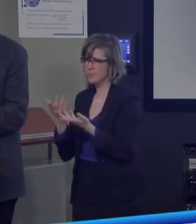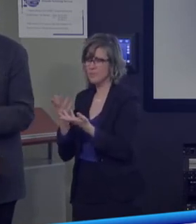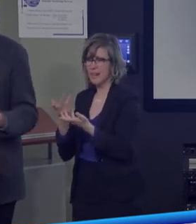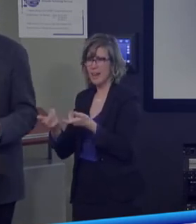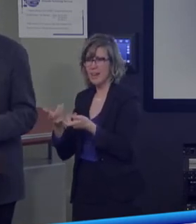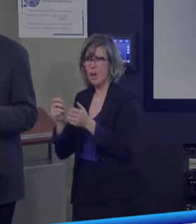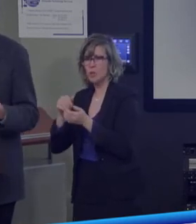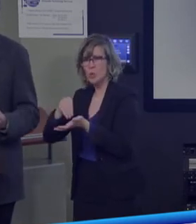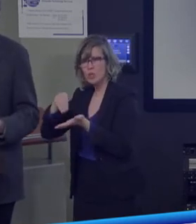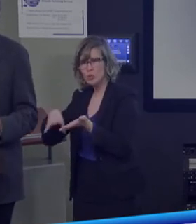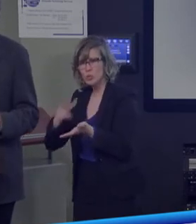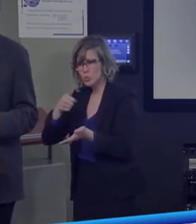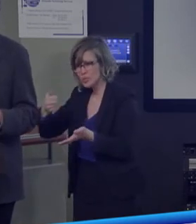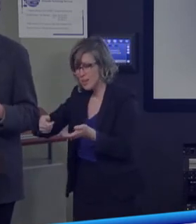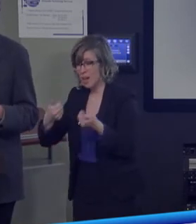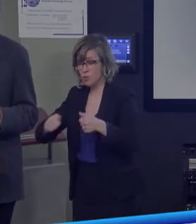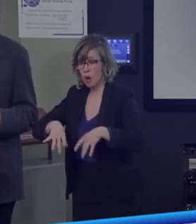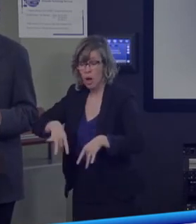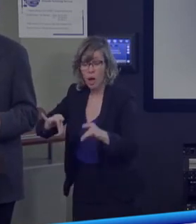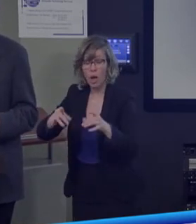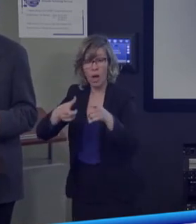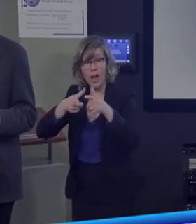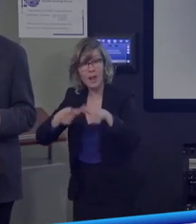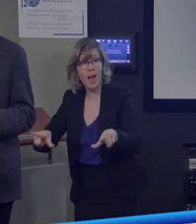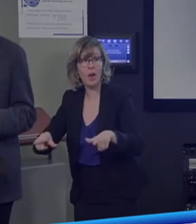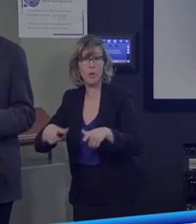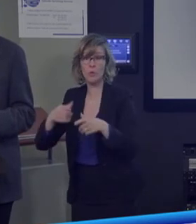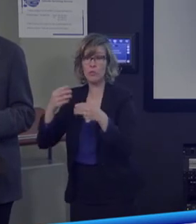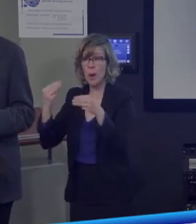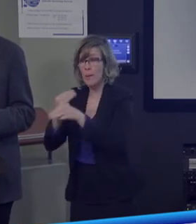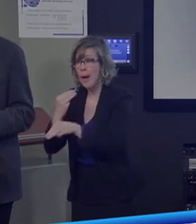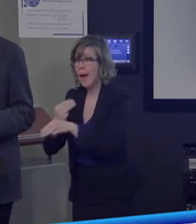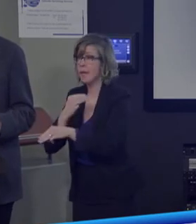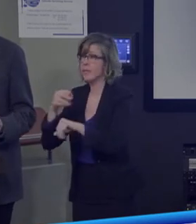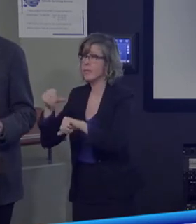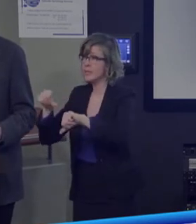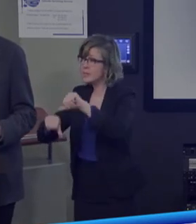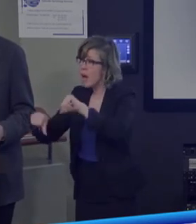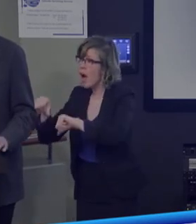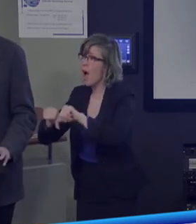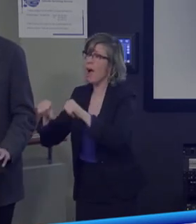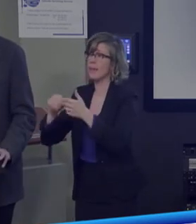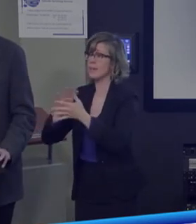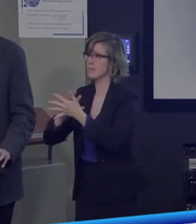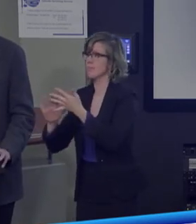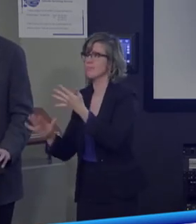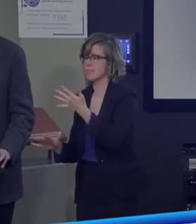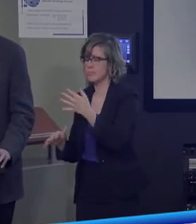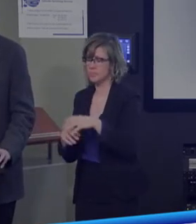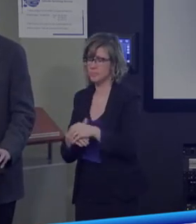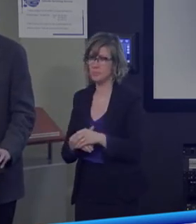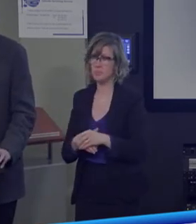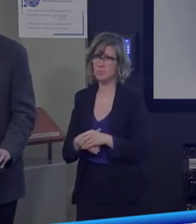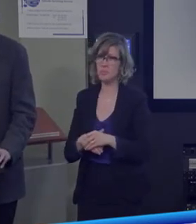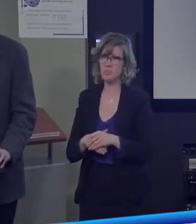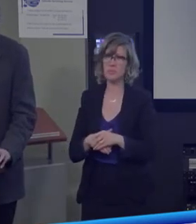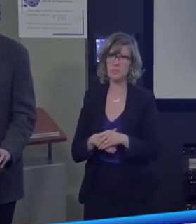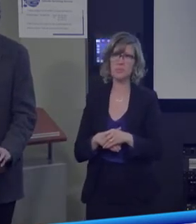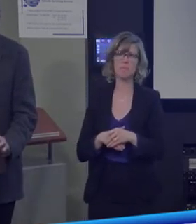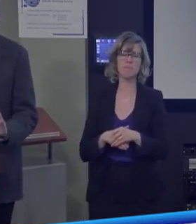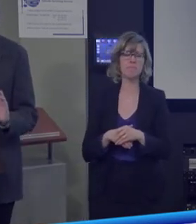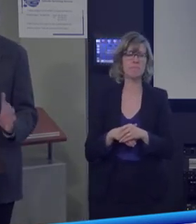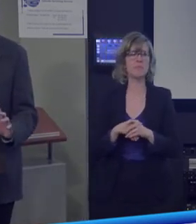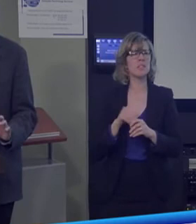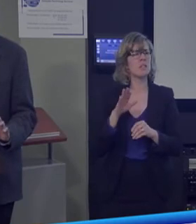trying to master language and master mathematics and master science and all the rest of it. Okay,